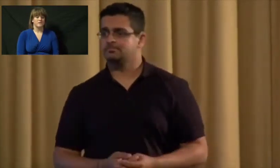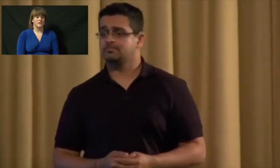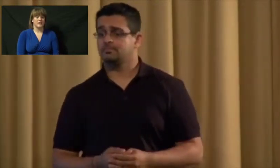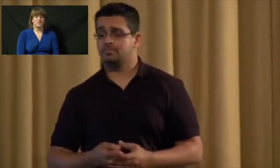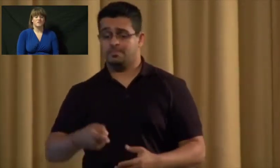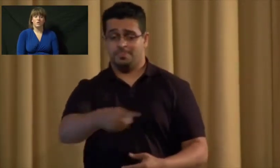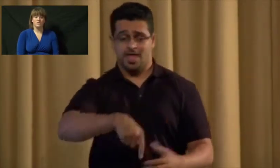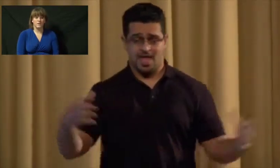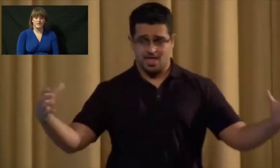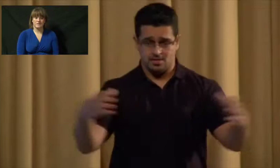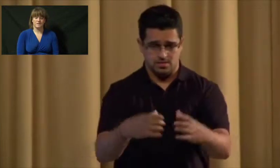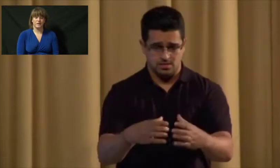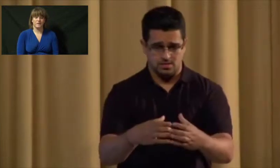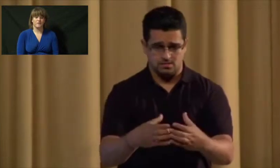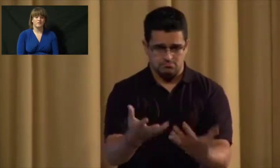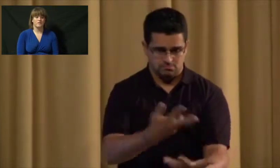They can just socialize with each other.